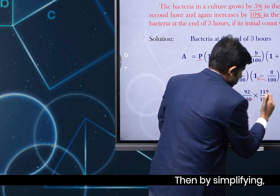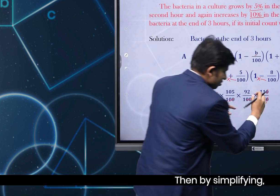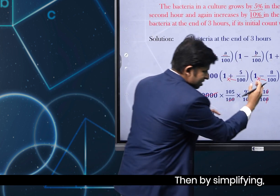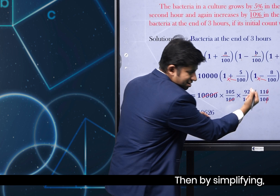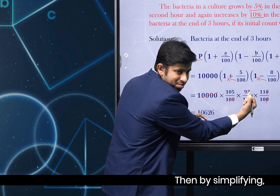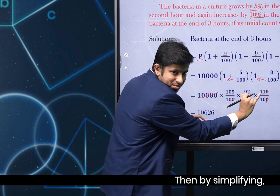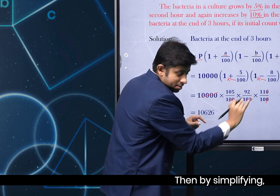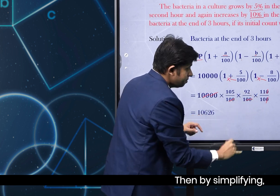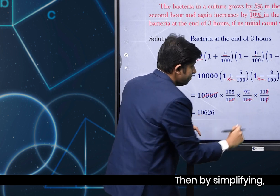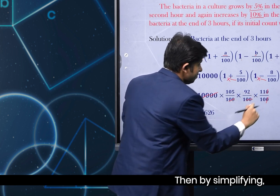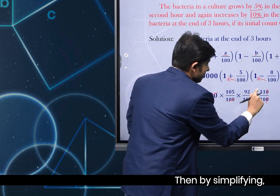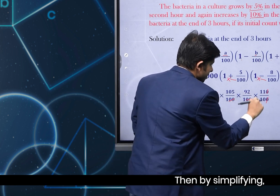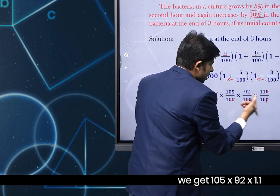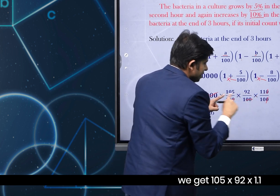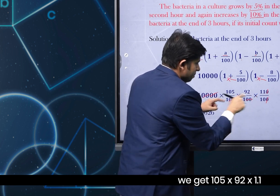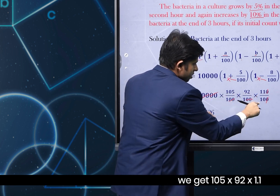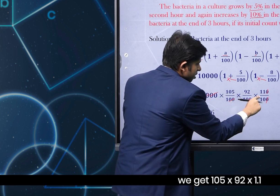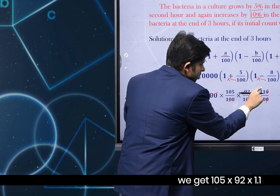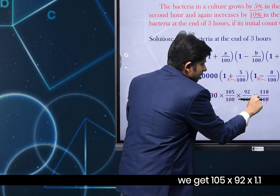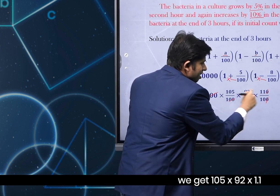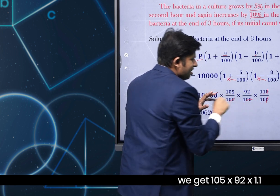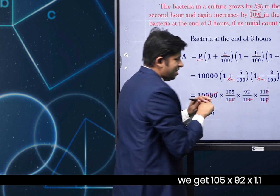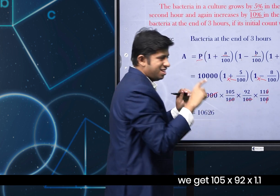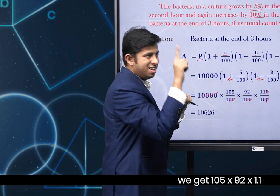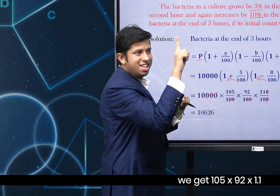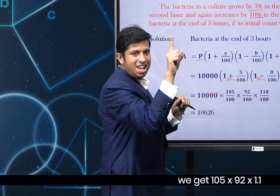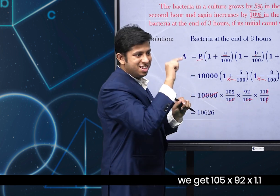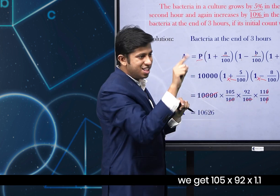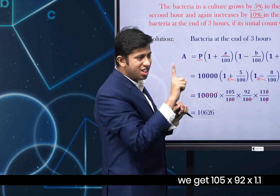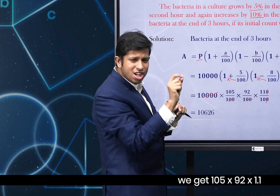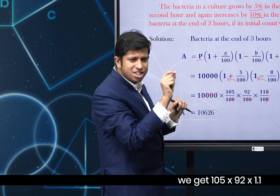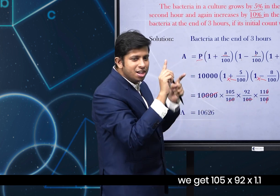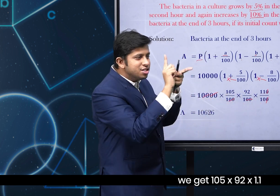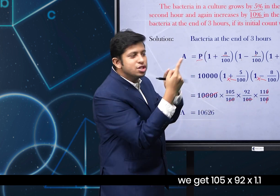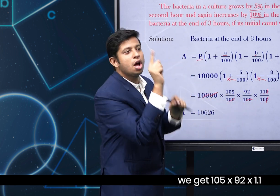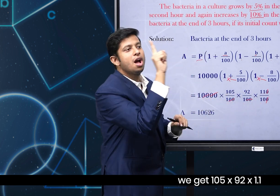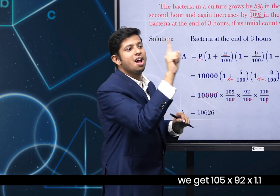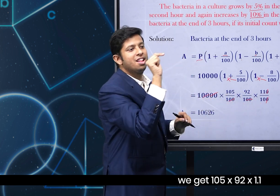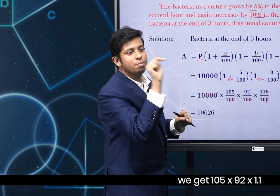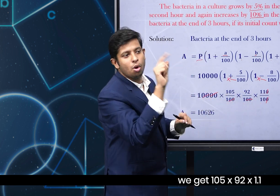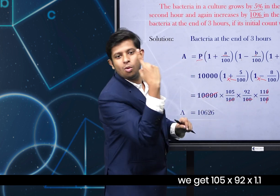Then by simplifying, we get 105 into 92 into 1.1.